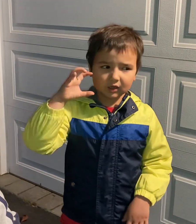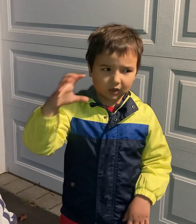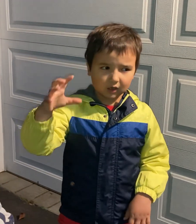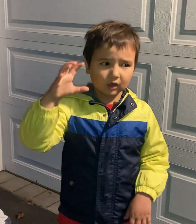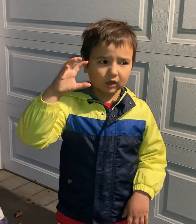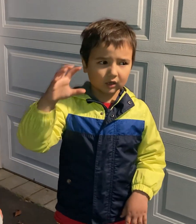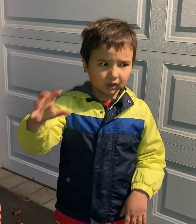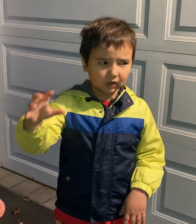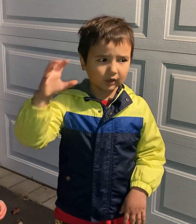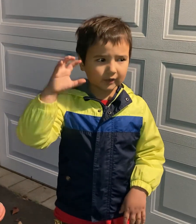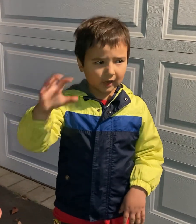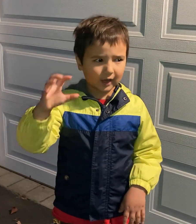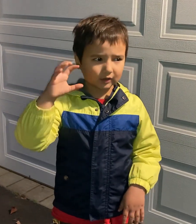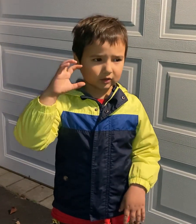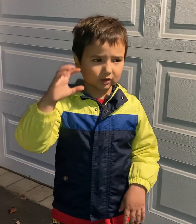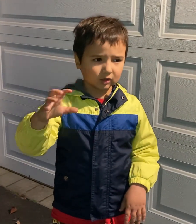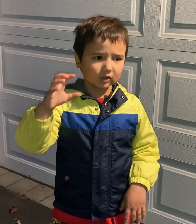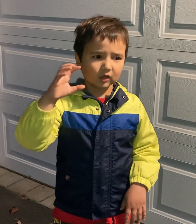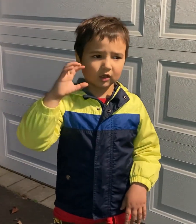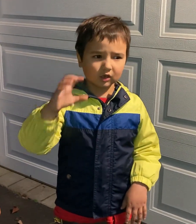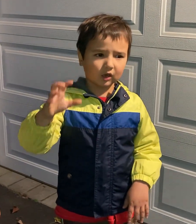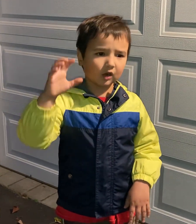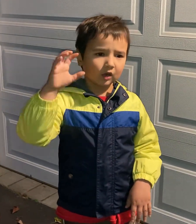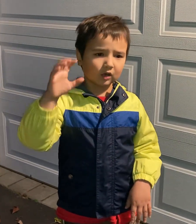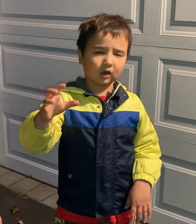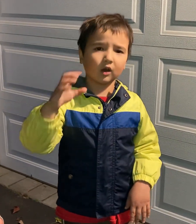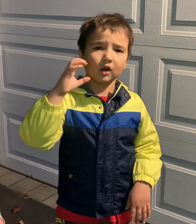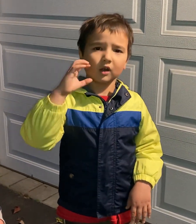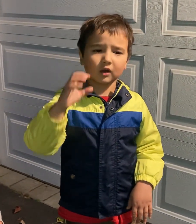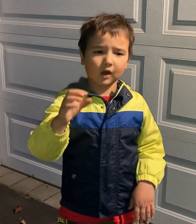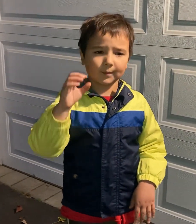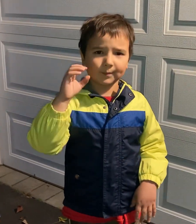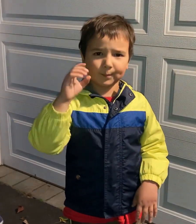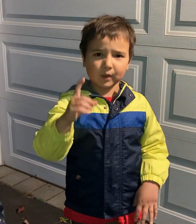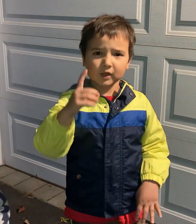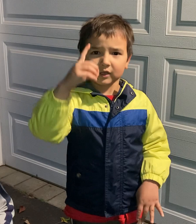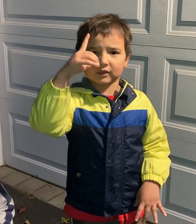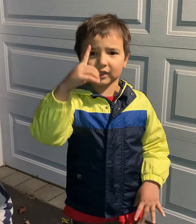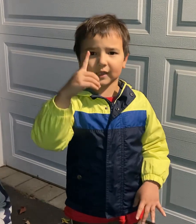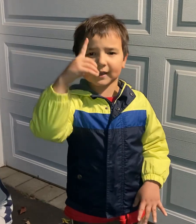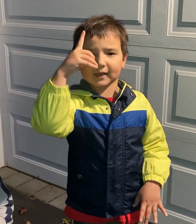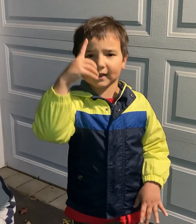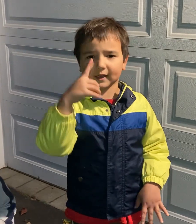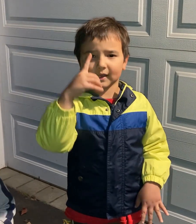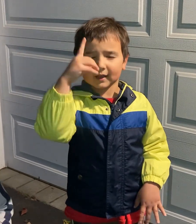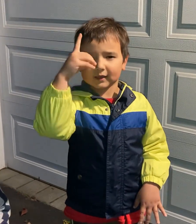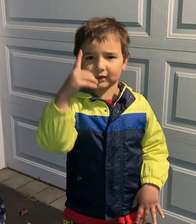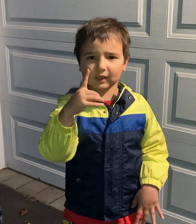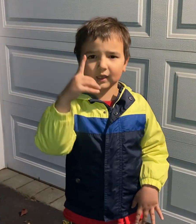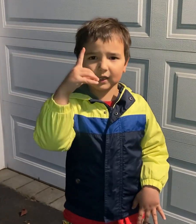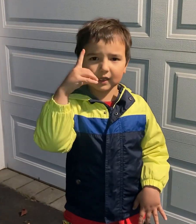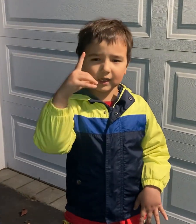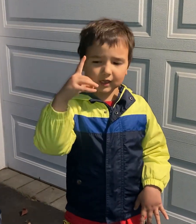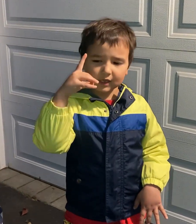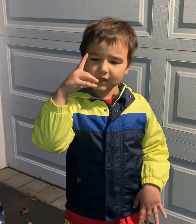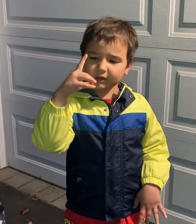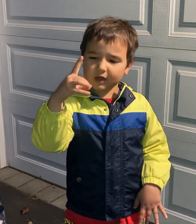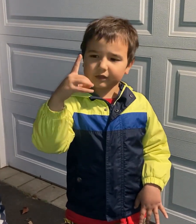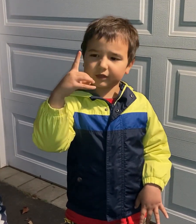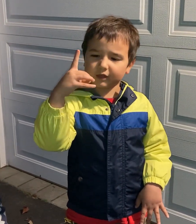C, C, cat. C, C, cat. D, D, this is